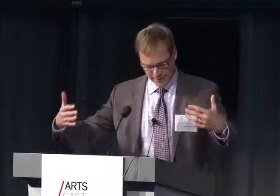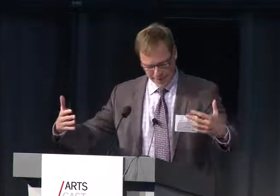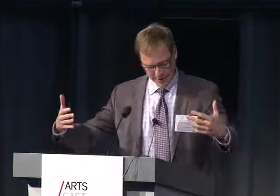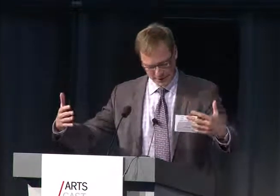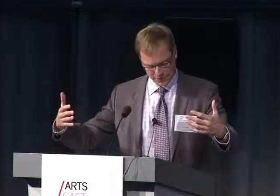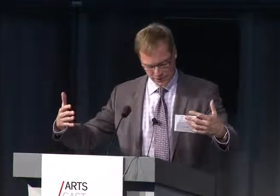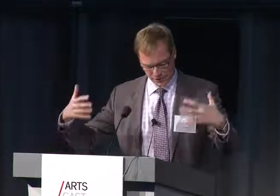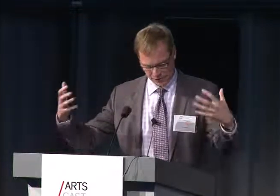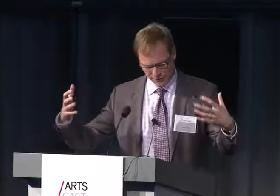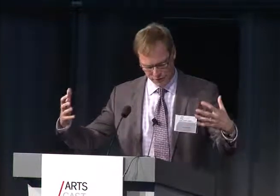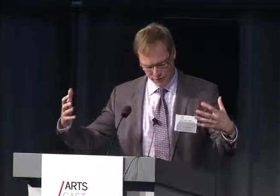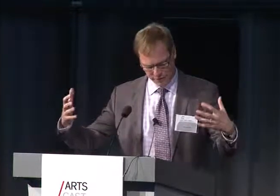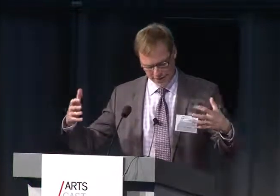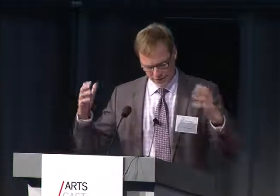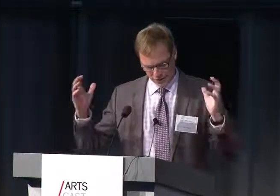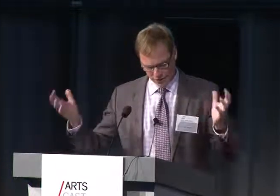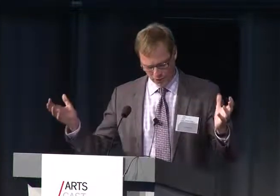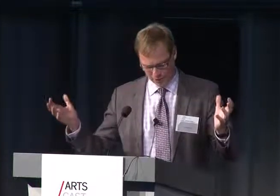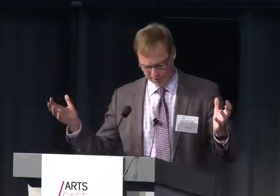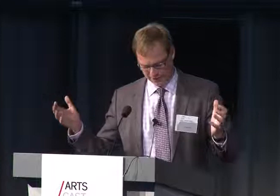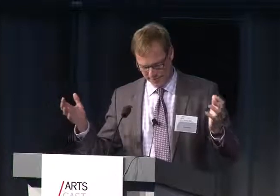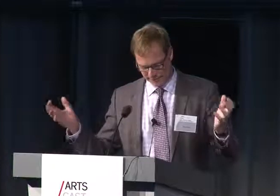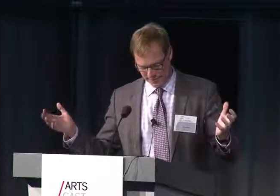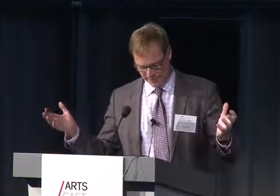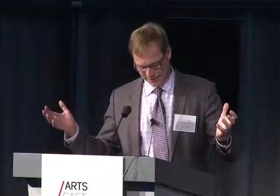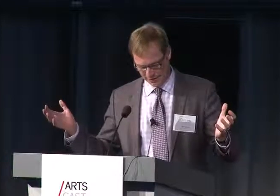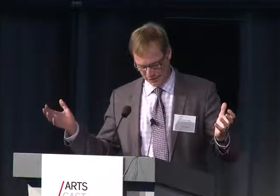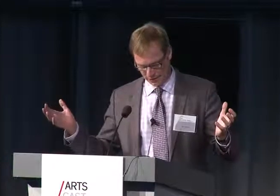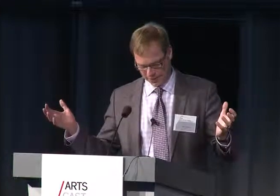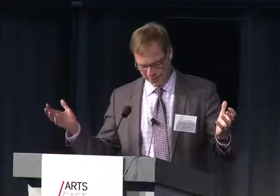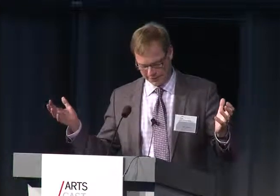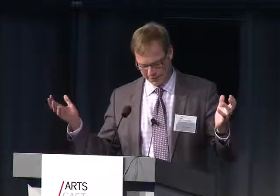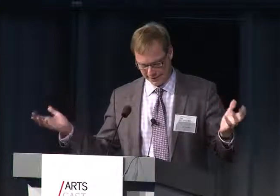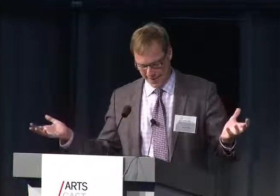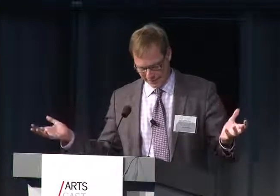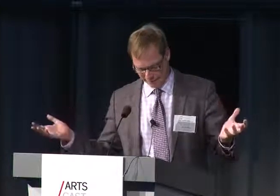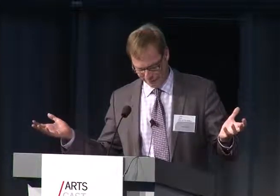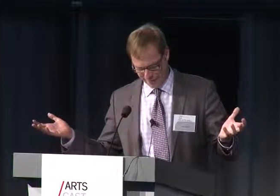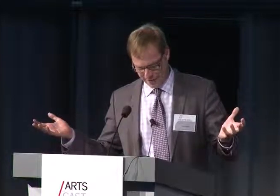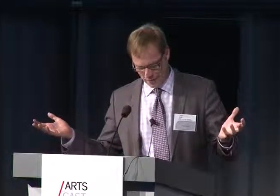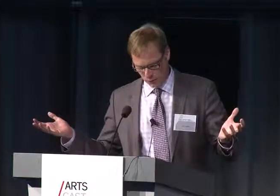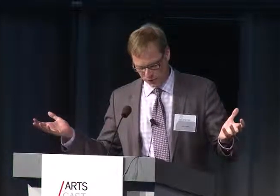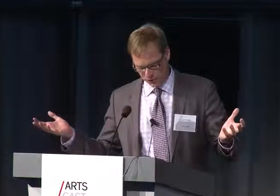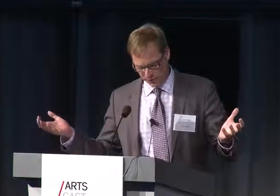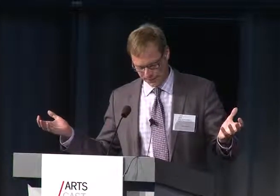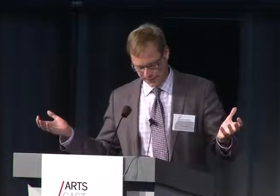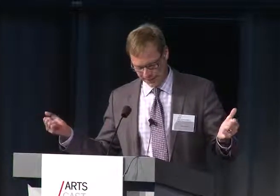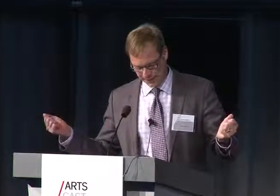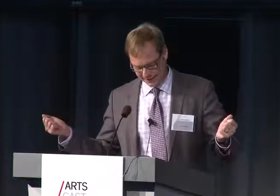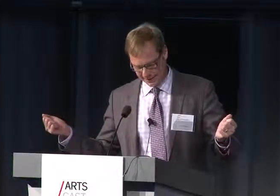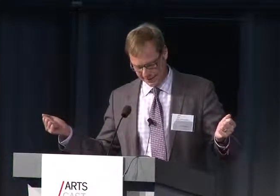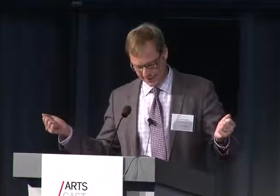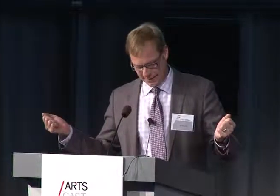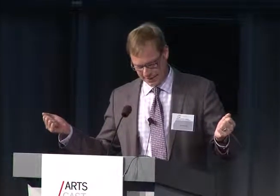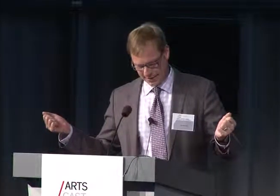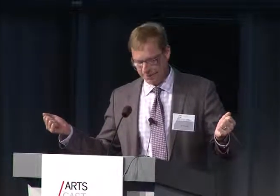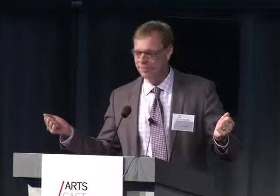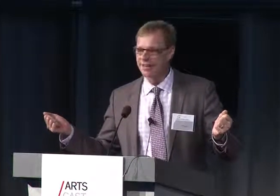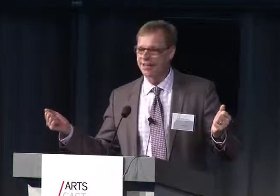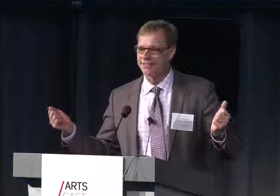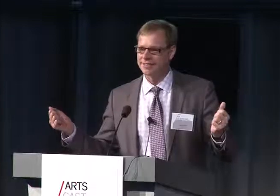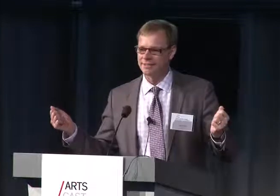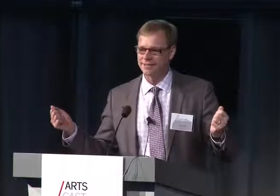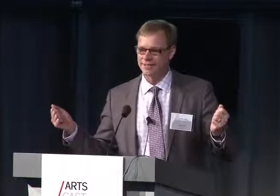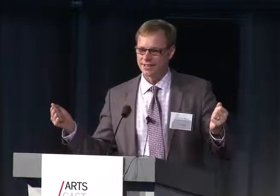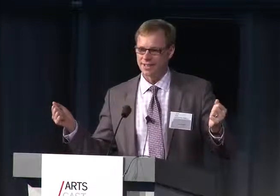brought us back to the notion of sound as an organism, as an individual, as life, which is